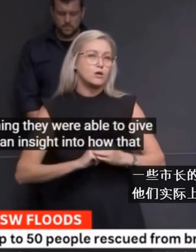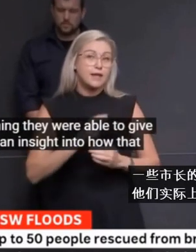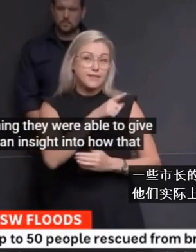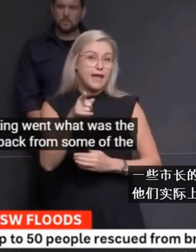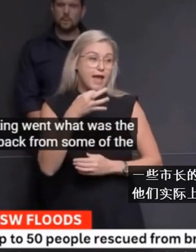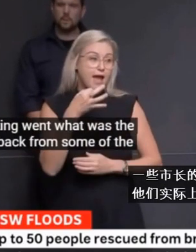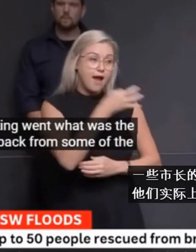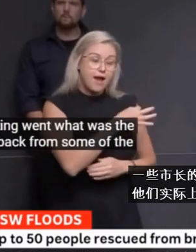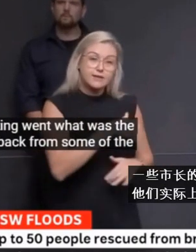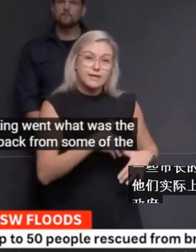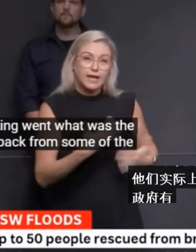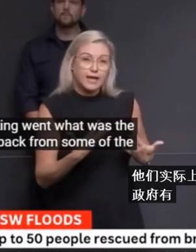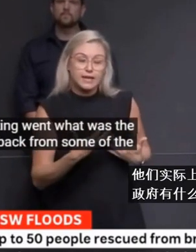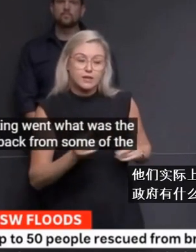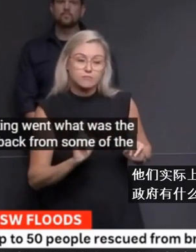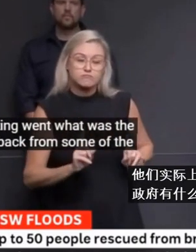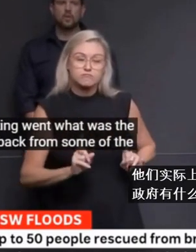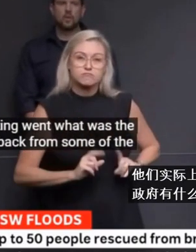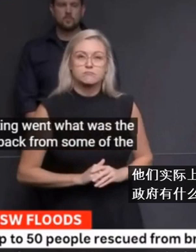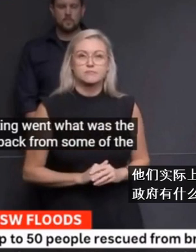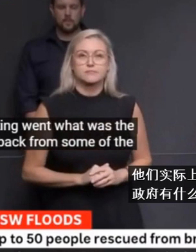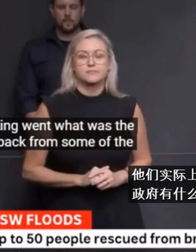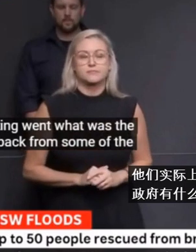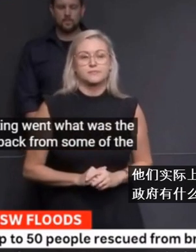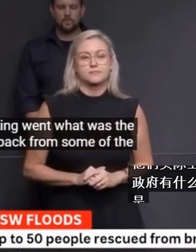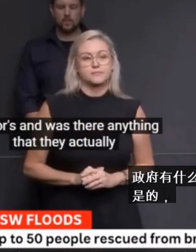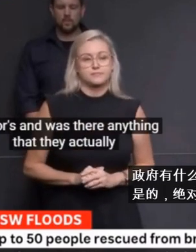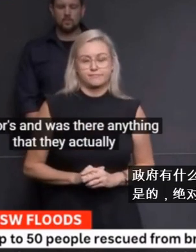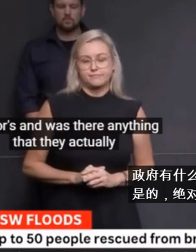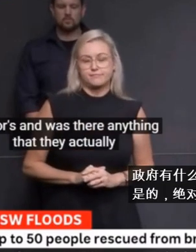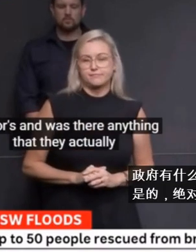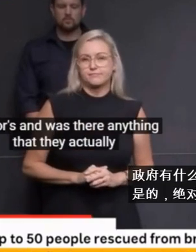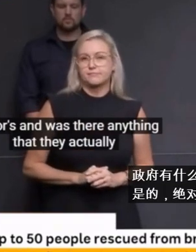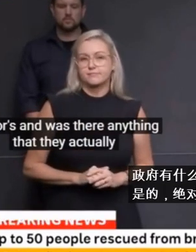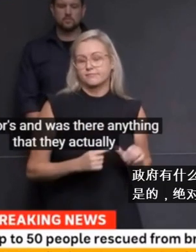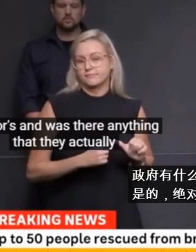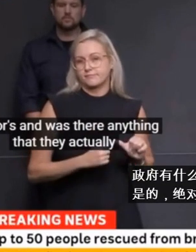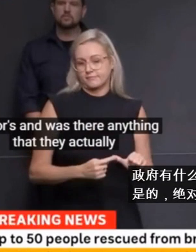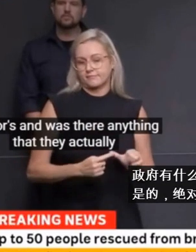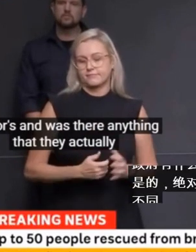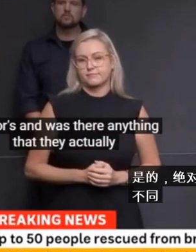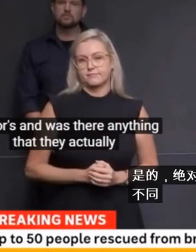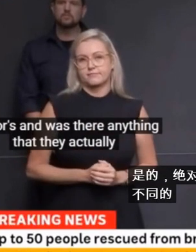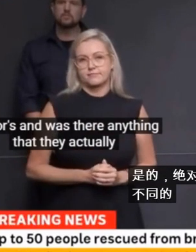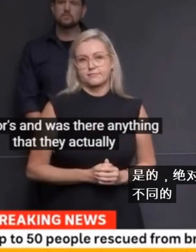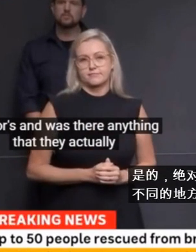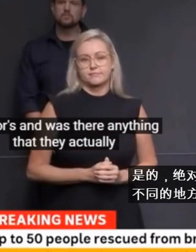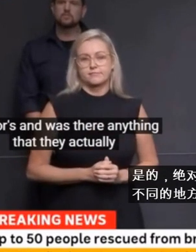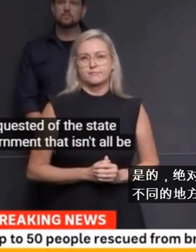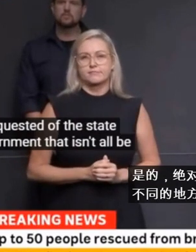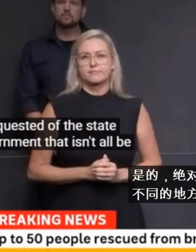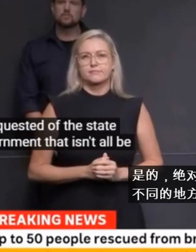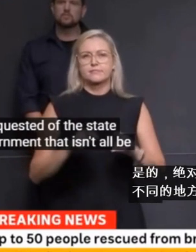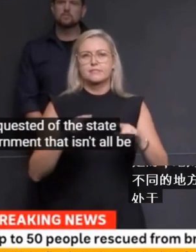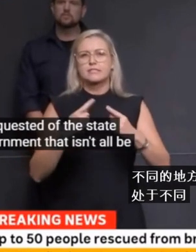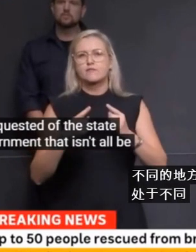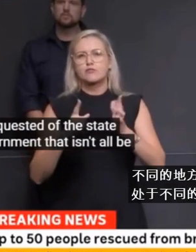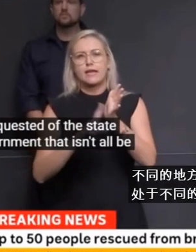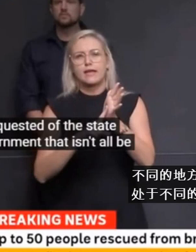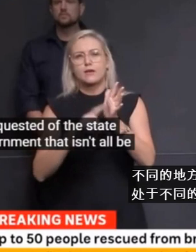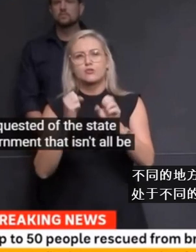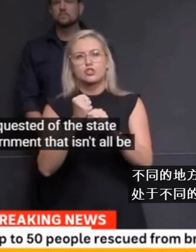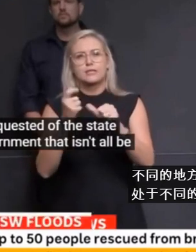they actually requested of the state government that isn't already happening? Yeah, absolutely. So, I mean, obviously different local government areas are in